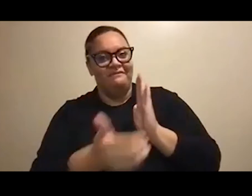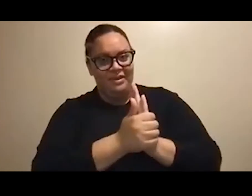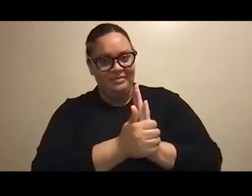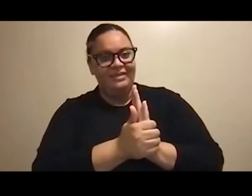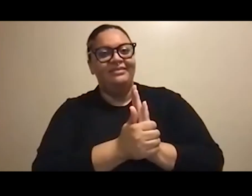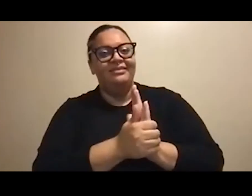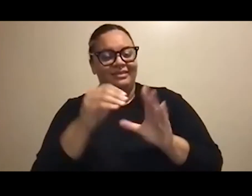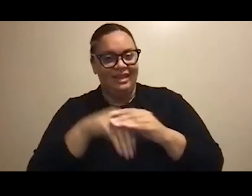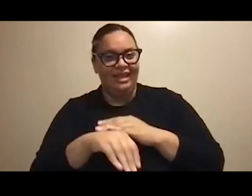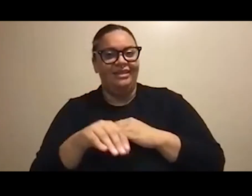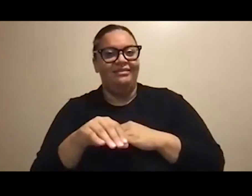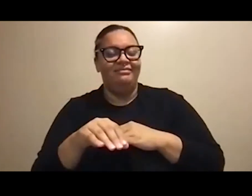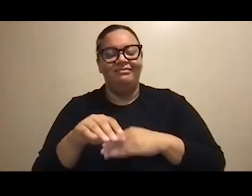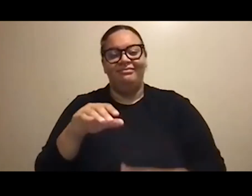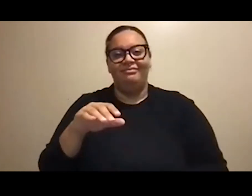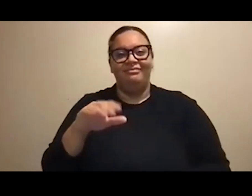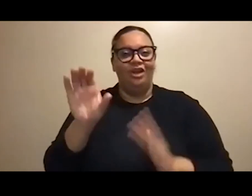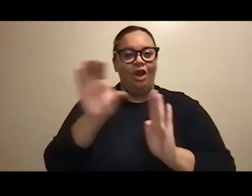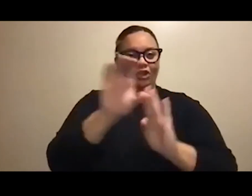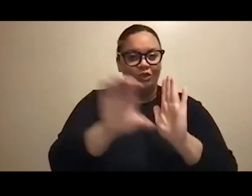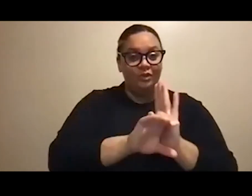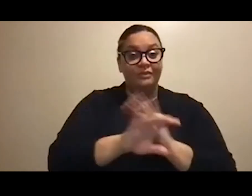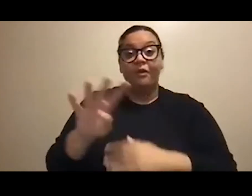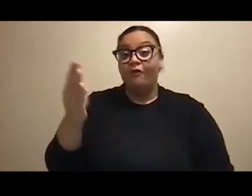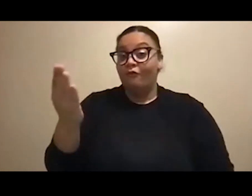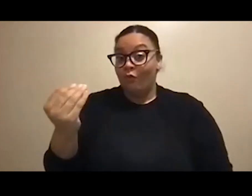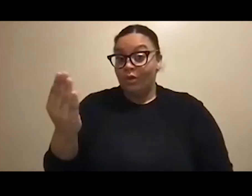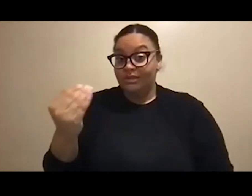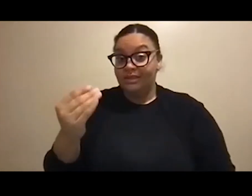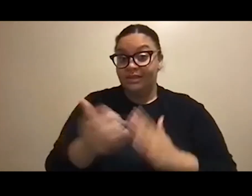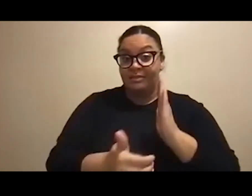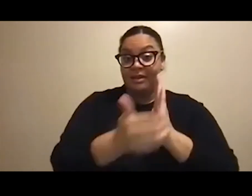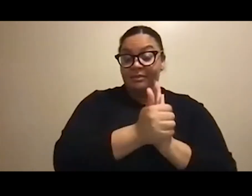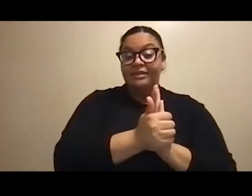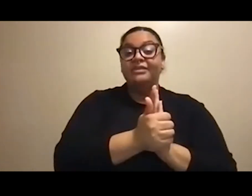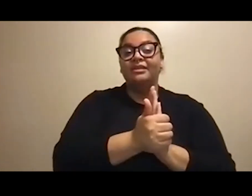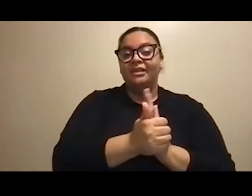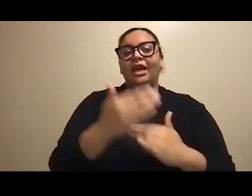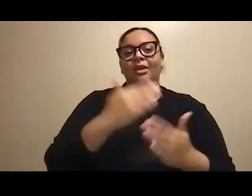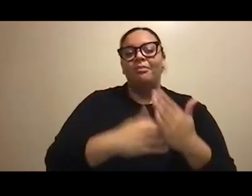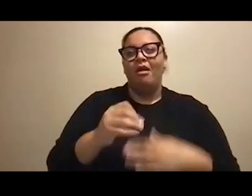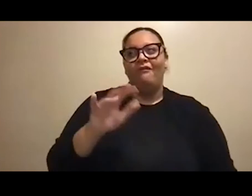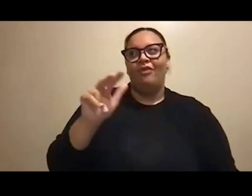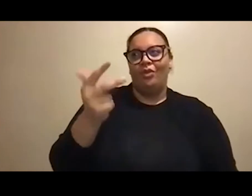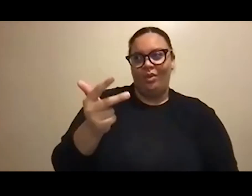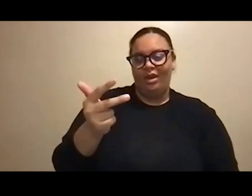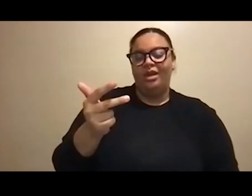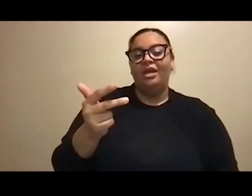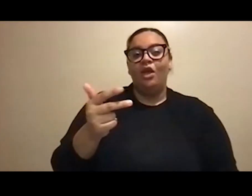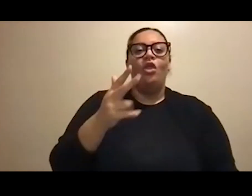the 14th Amendment, adopted after the Civil War as part of 3 amendments, 13th, 14th, and